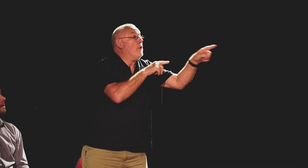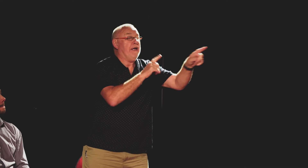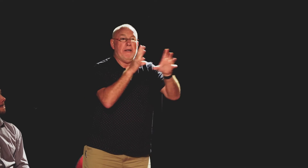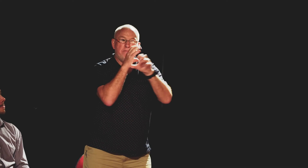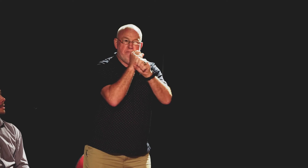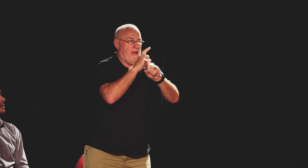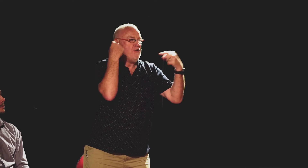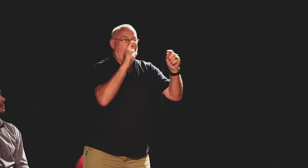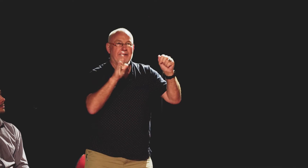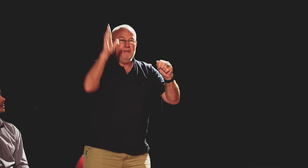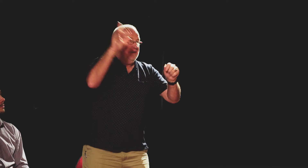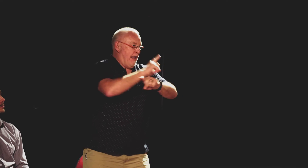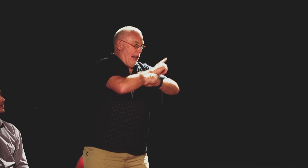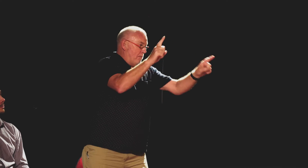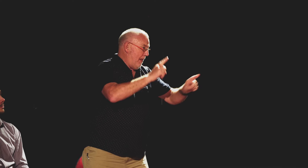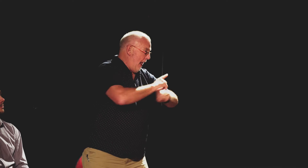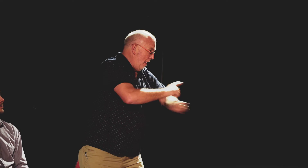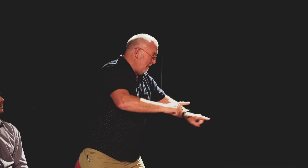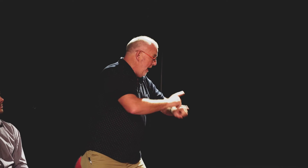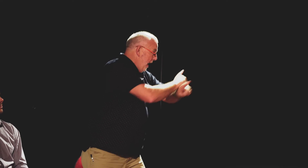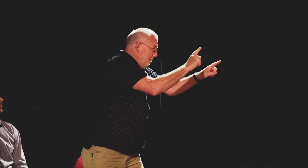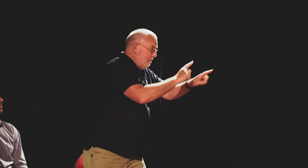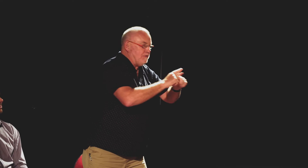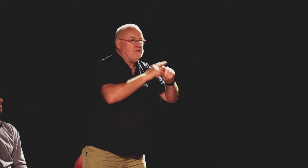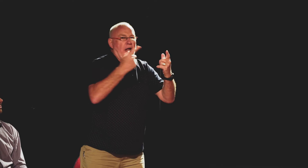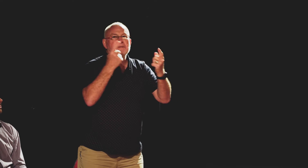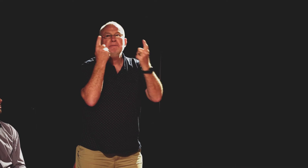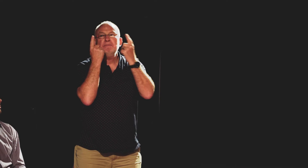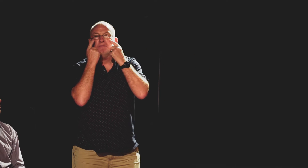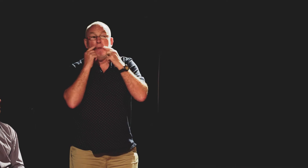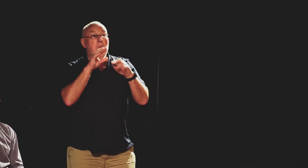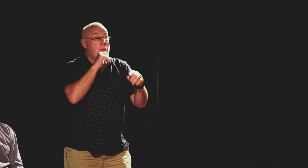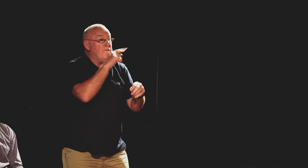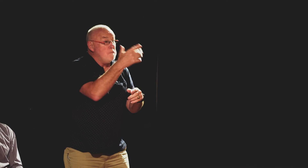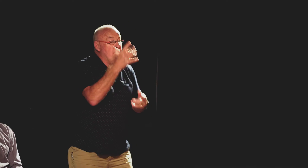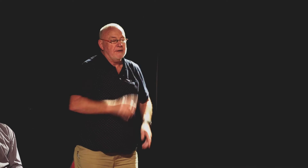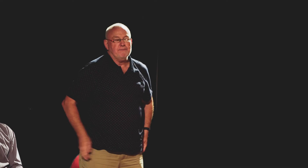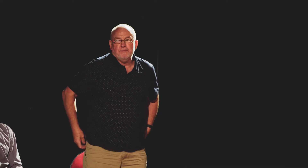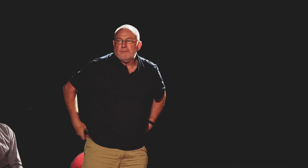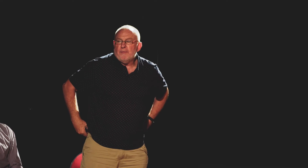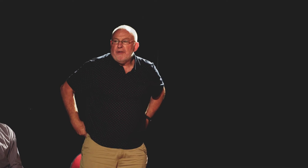the deaf people you're not allowed to put your hand up, okay? None of you are allowed to do any of this. The others here, we've just got to watch.